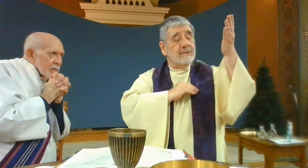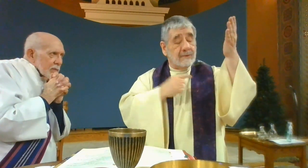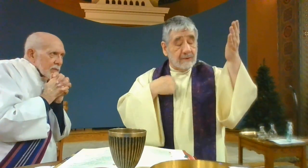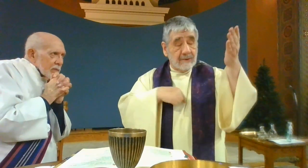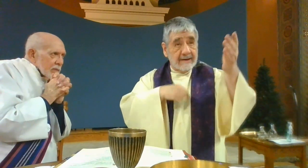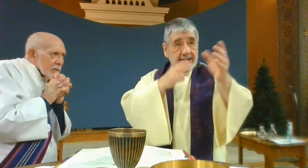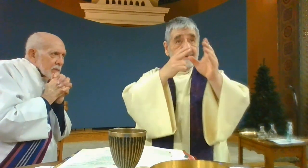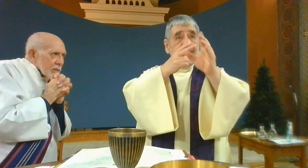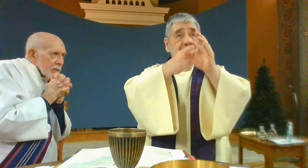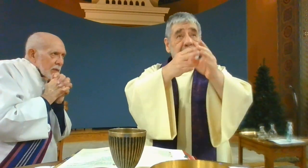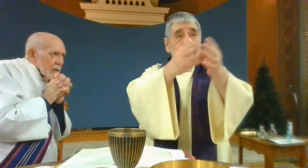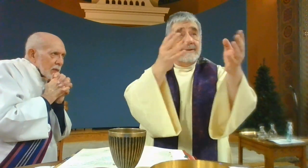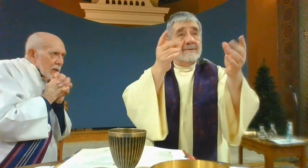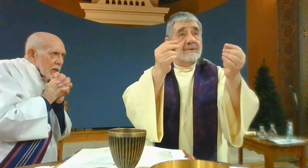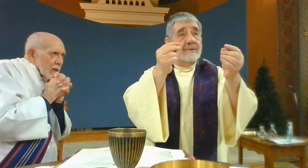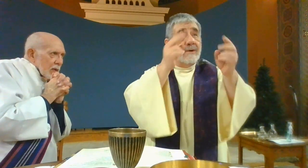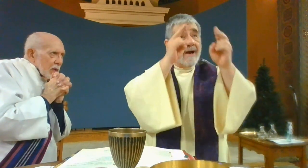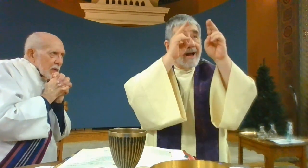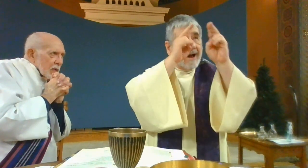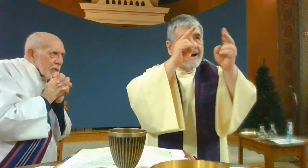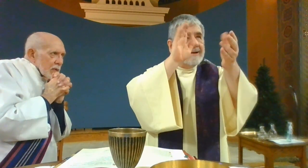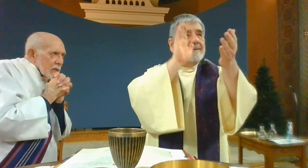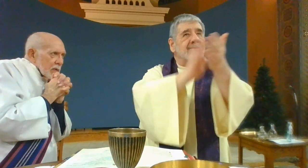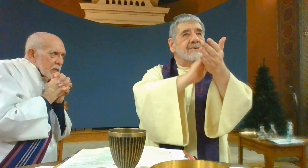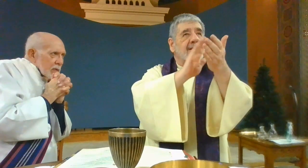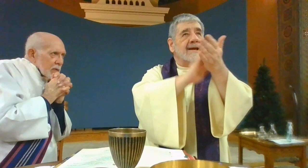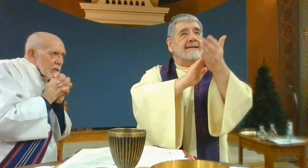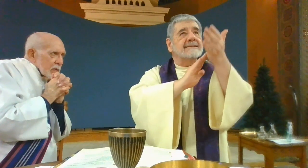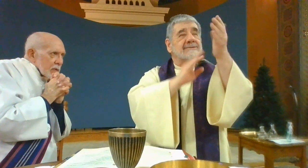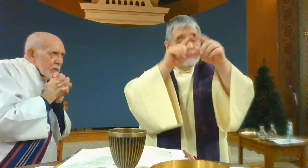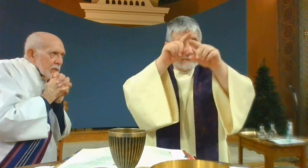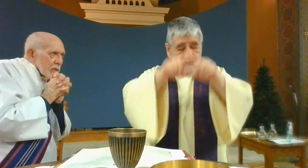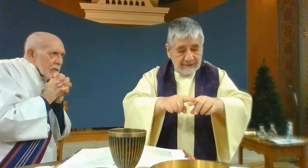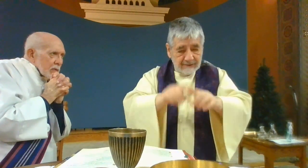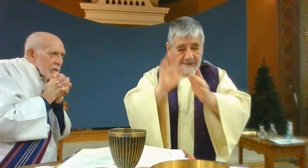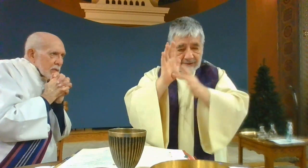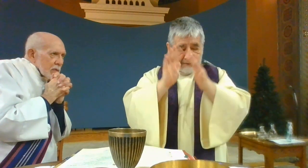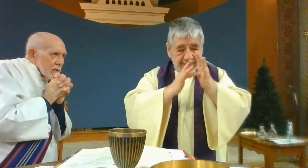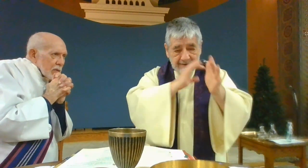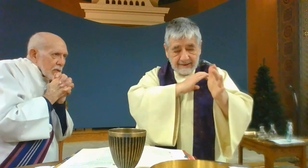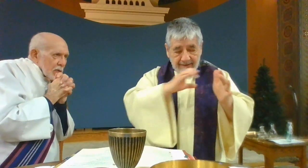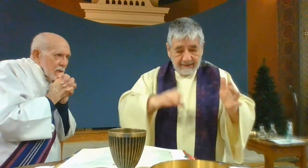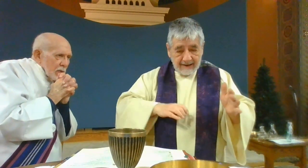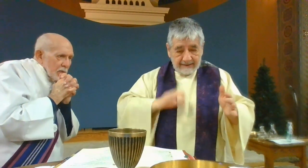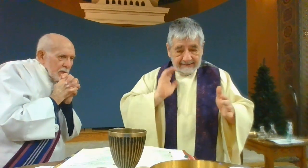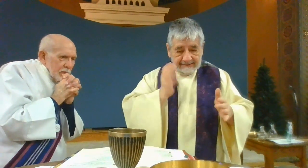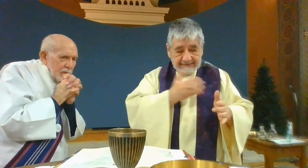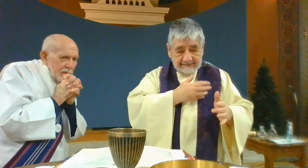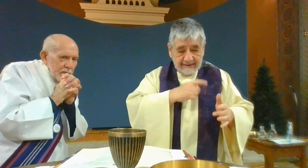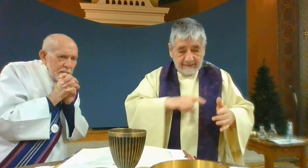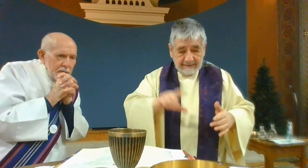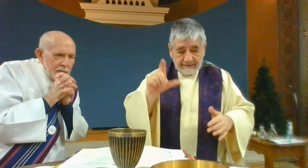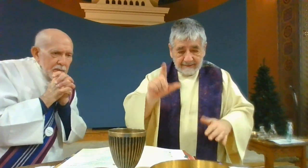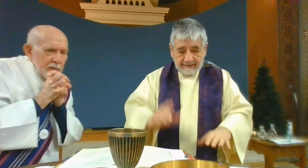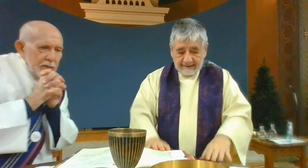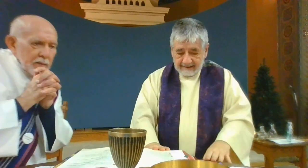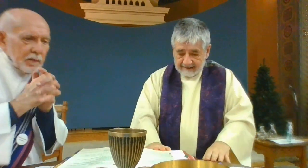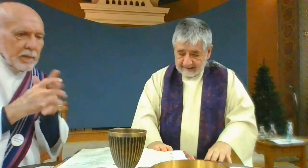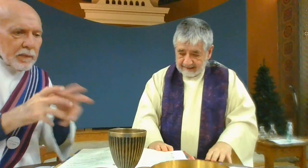that we may merit to be co-heirs to eternal life and may praise and glorify you through your Son Jesus